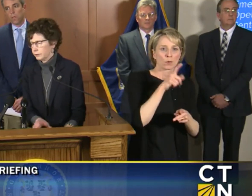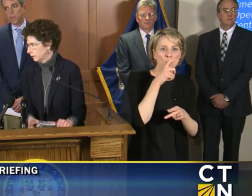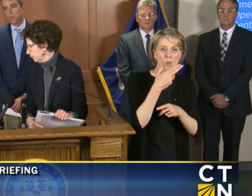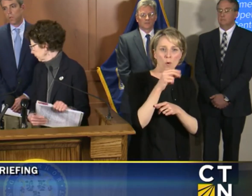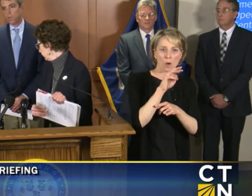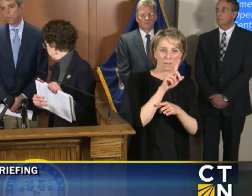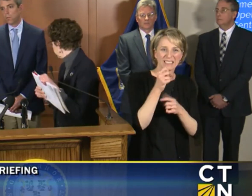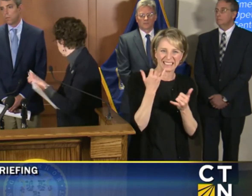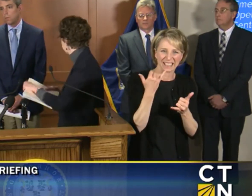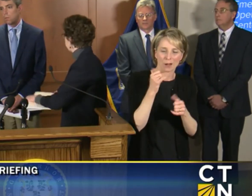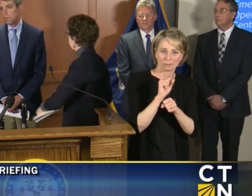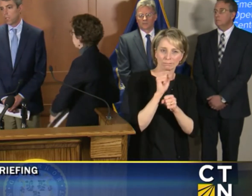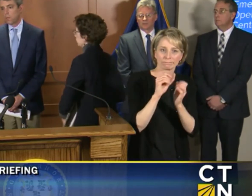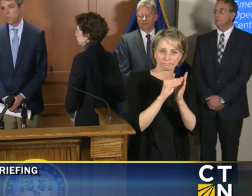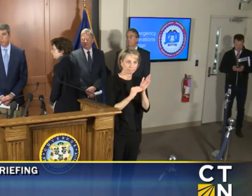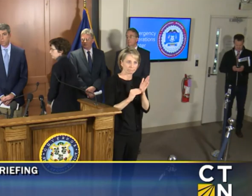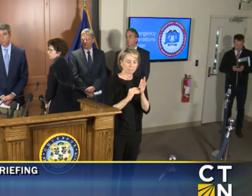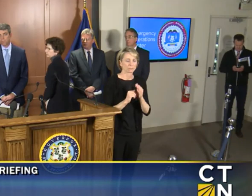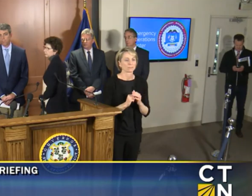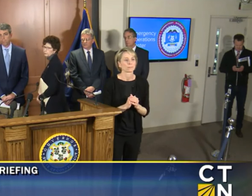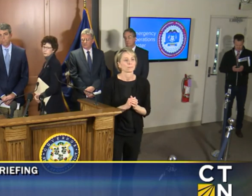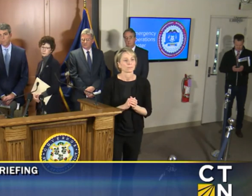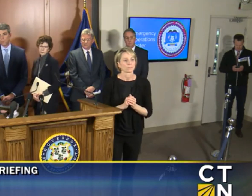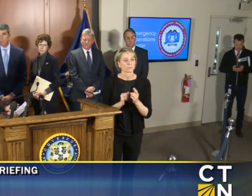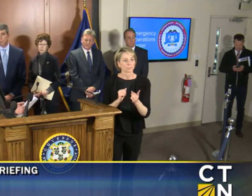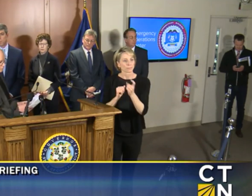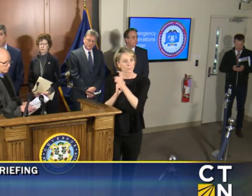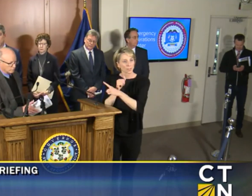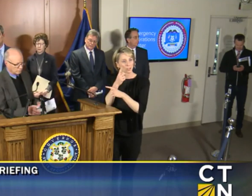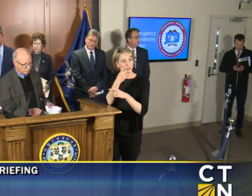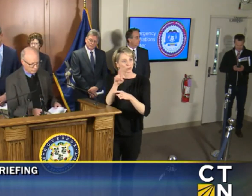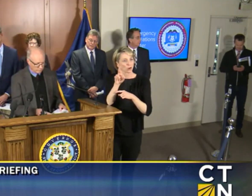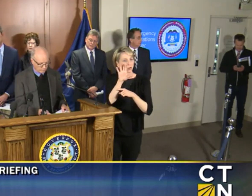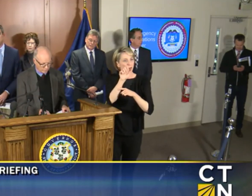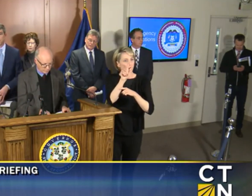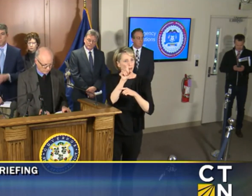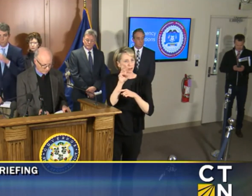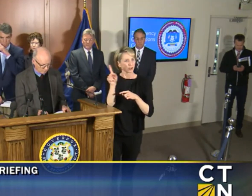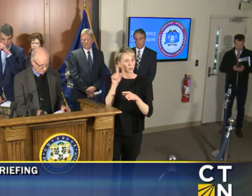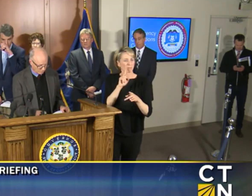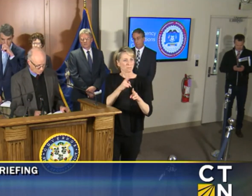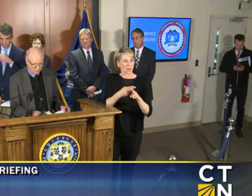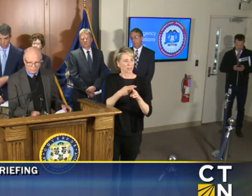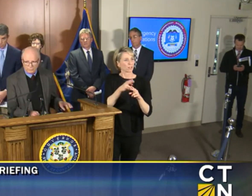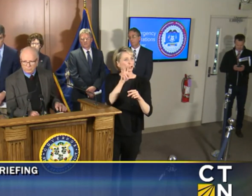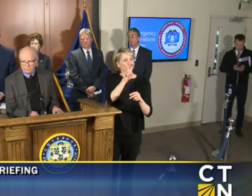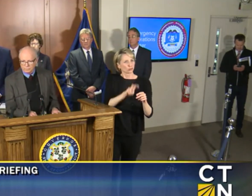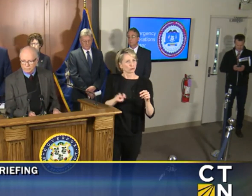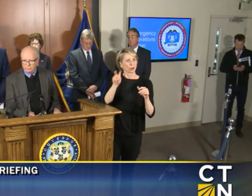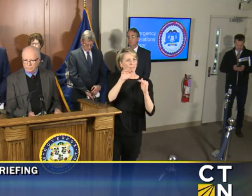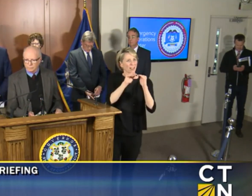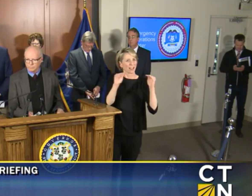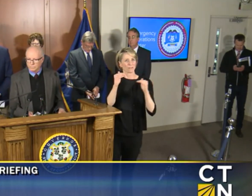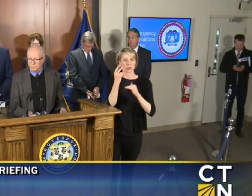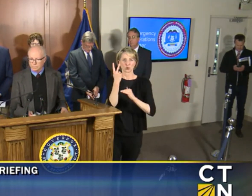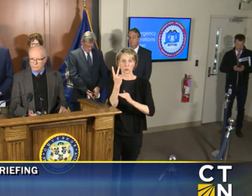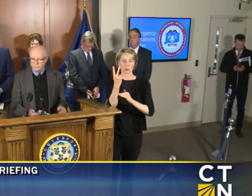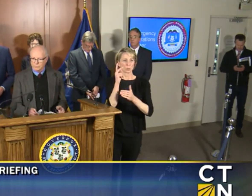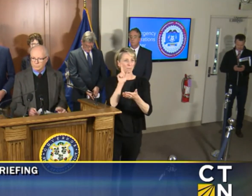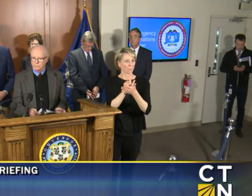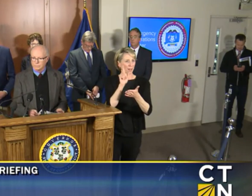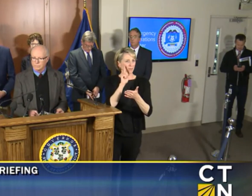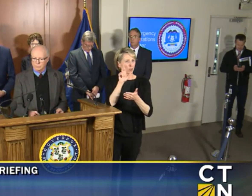Carter? The Class 2 designation for all of the United States, is that just a precaution for people